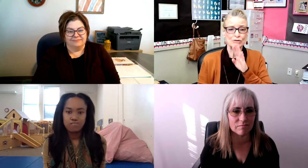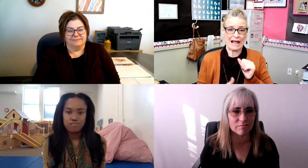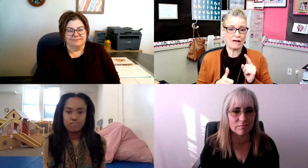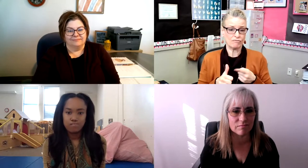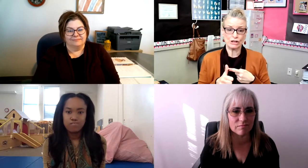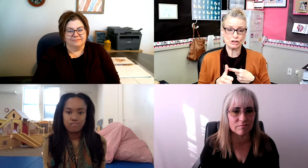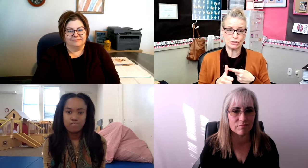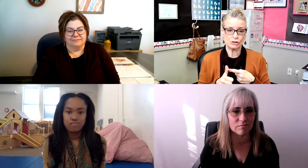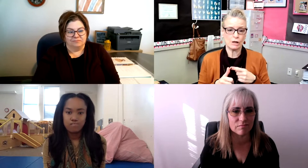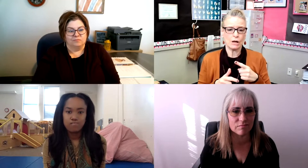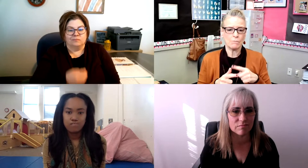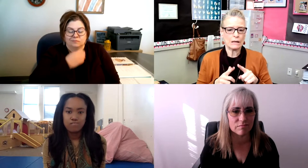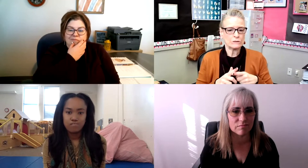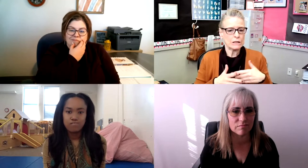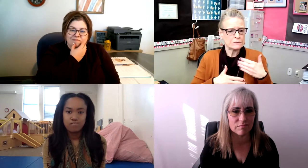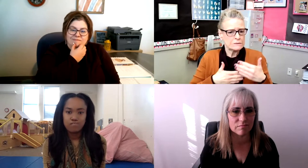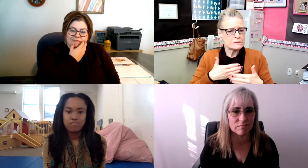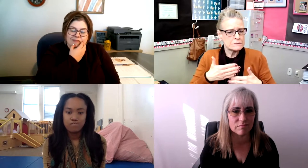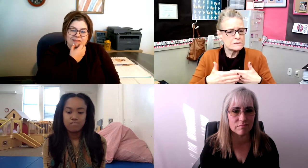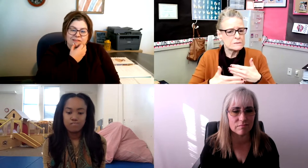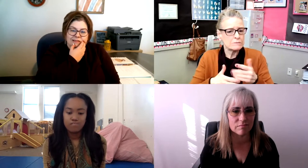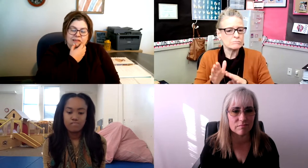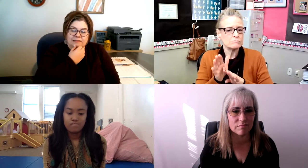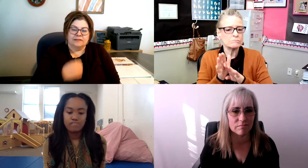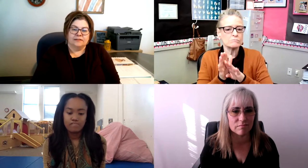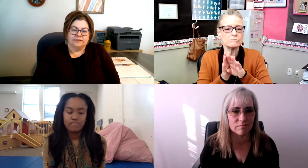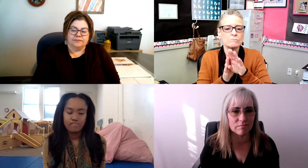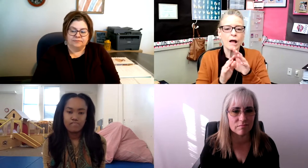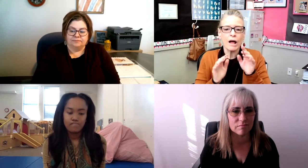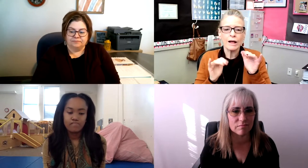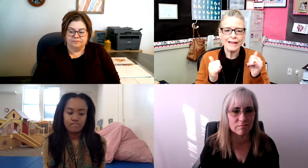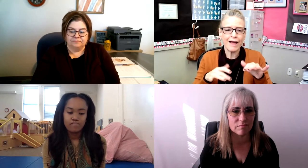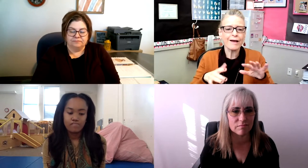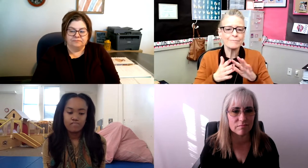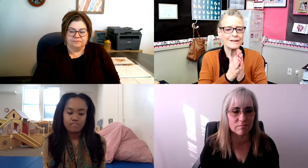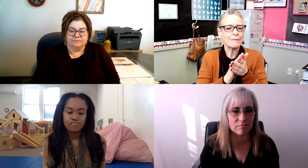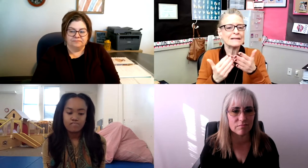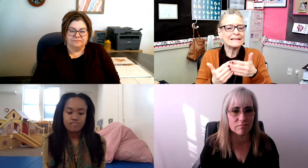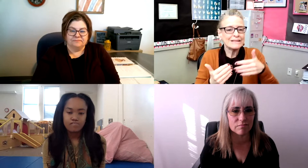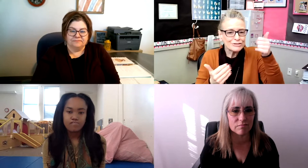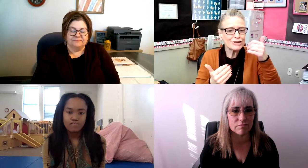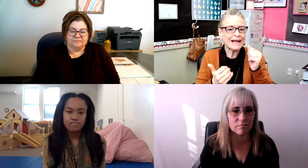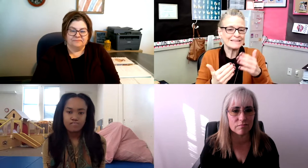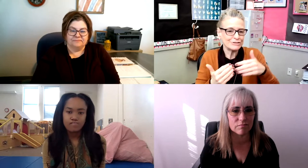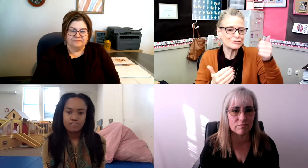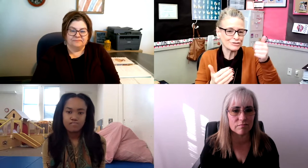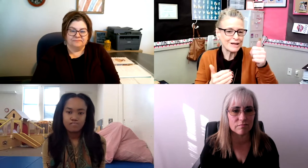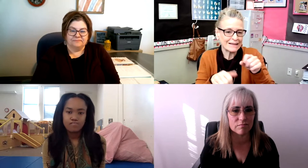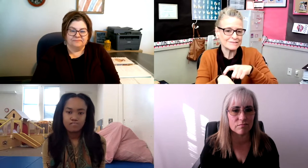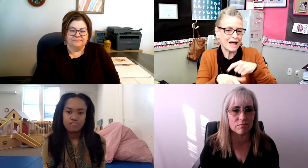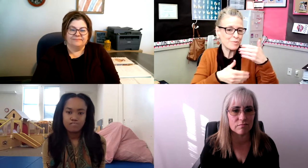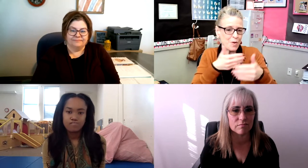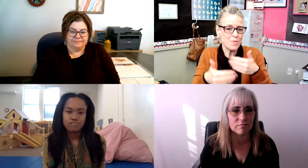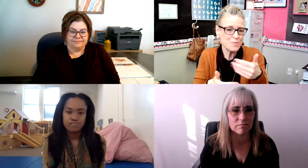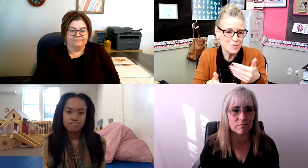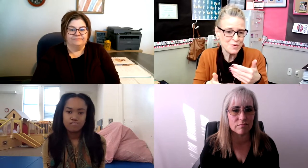successful. I'm sure that the parents felt very frustrated at first, but as we went along and they started to develop their skills, it's become